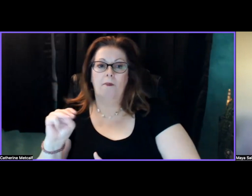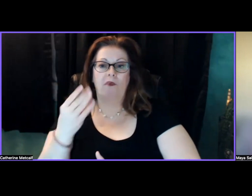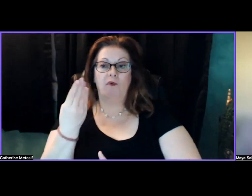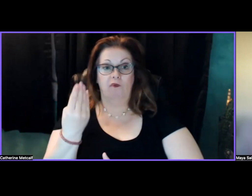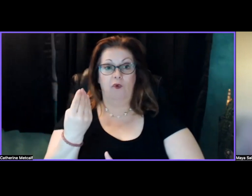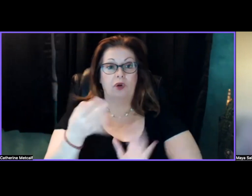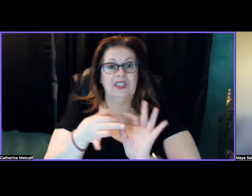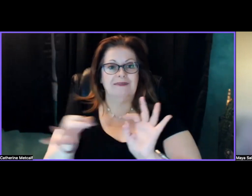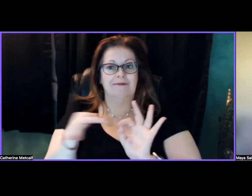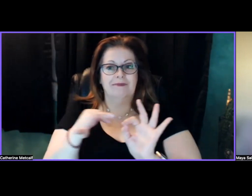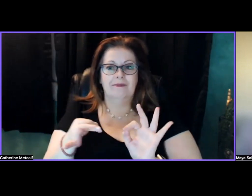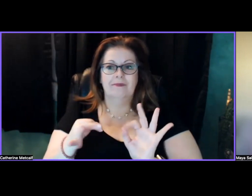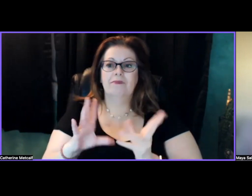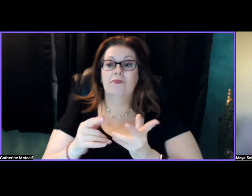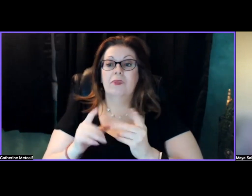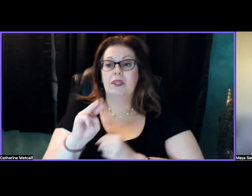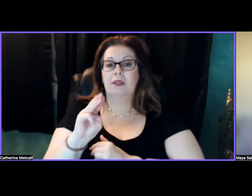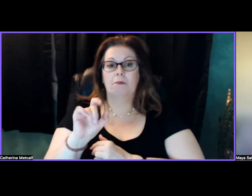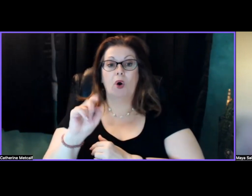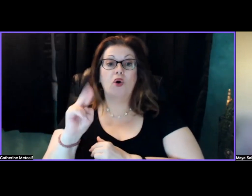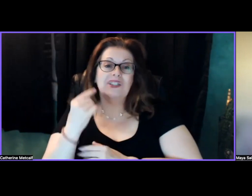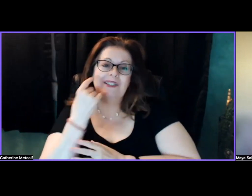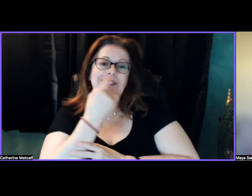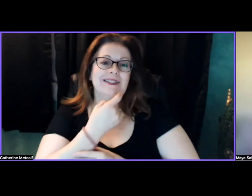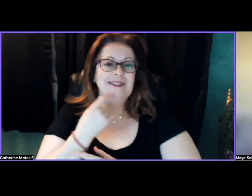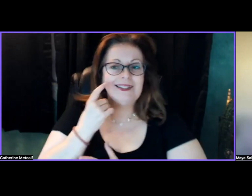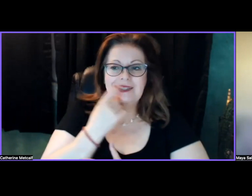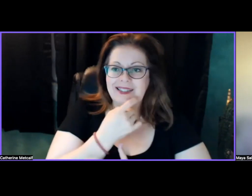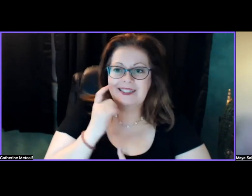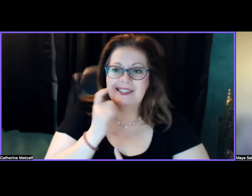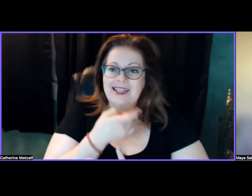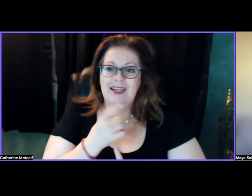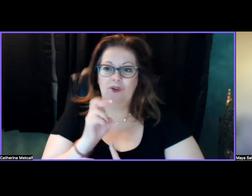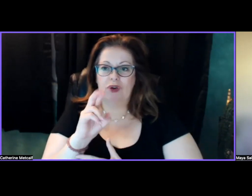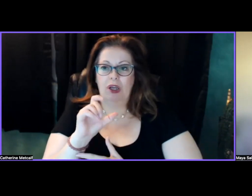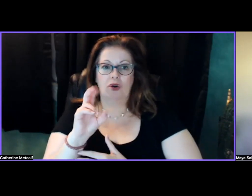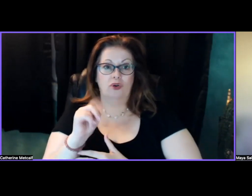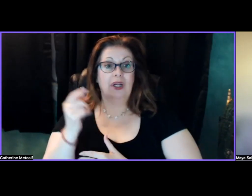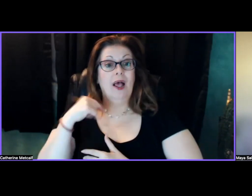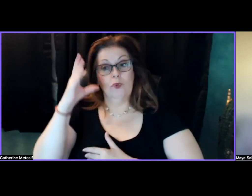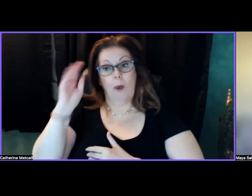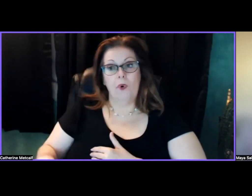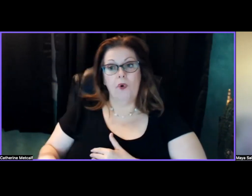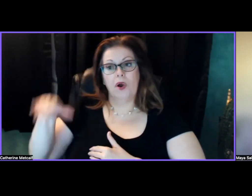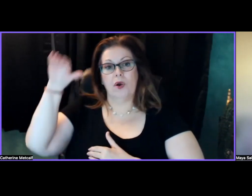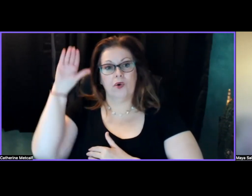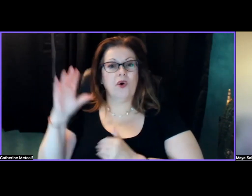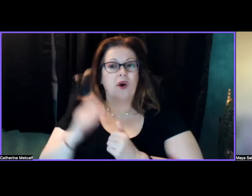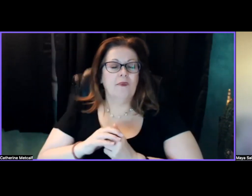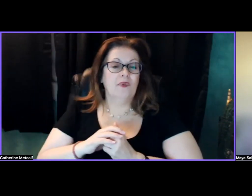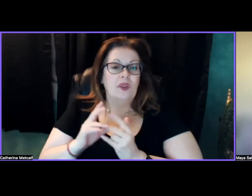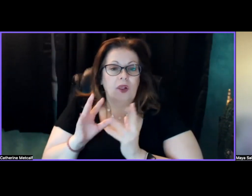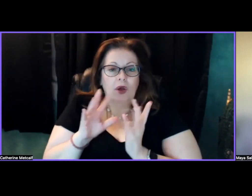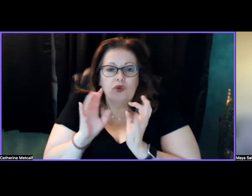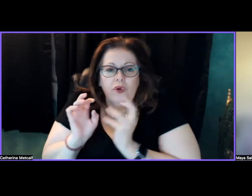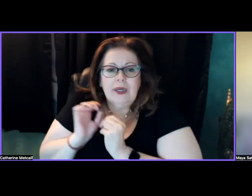Recursion. Emulsion, gears, teeth, recursion, bent. Recursion, I was a boy growing up, new algorithm with crinkles around it that demonstrate